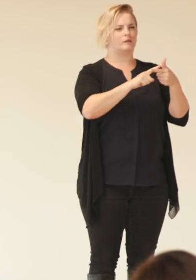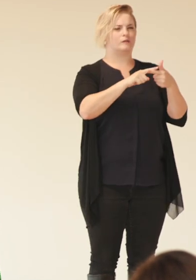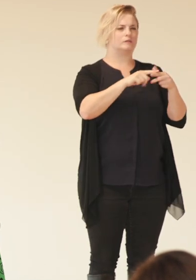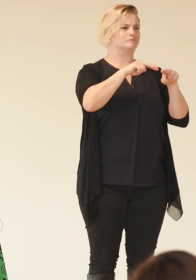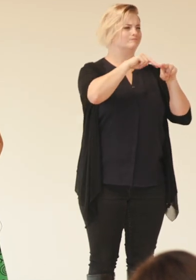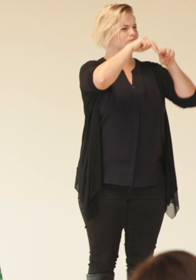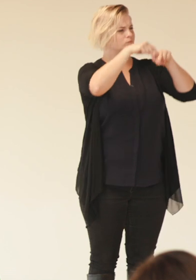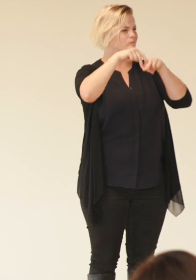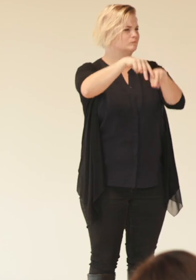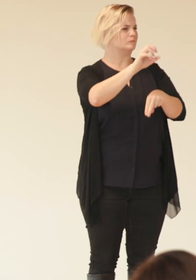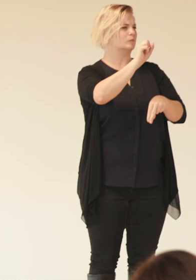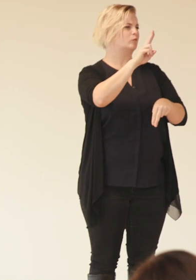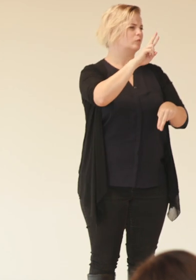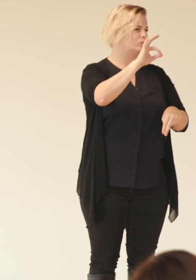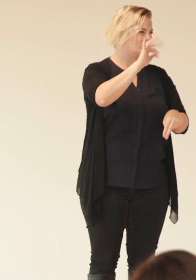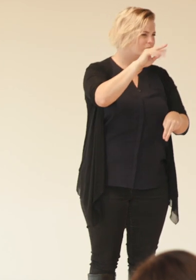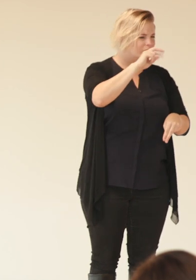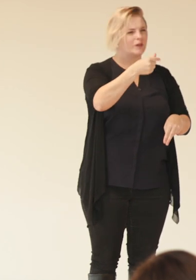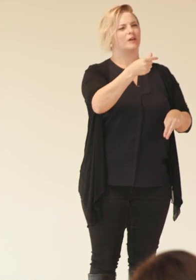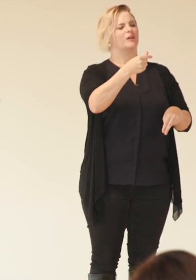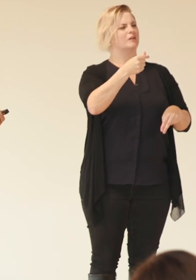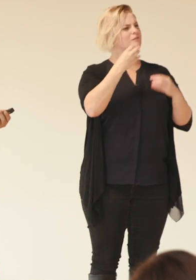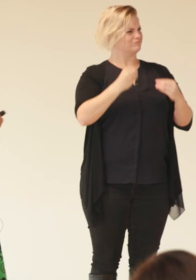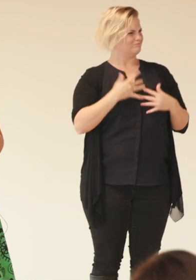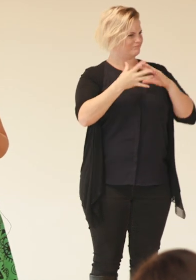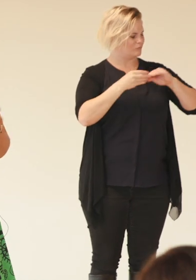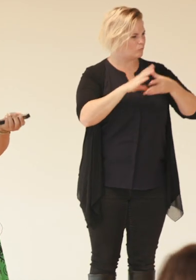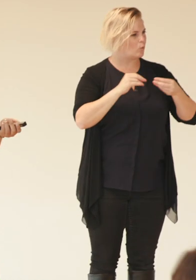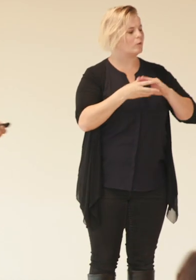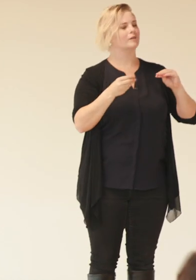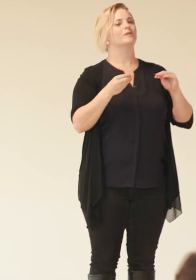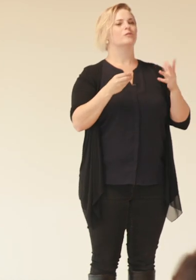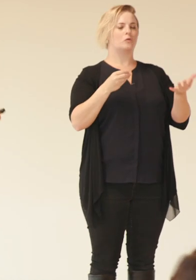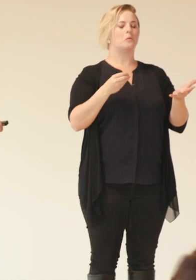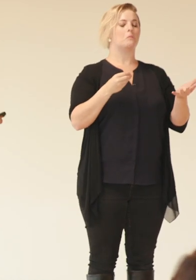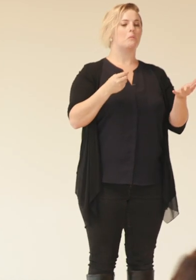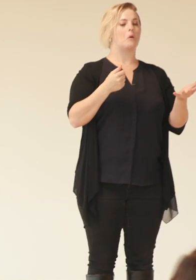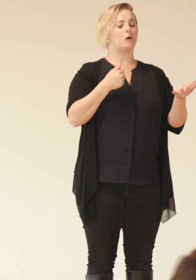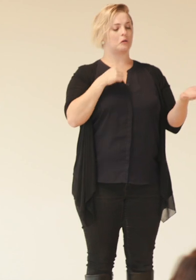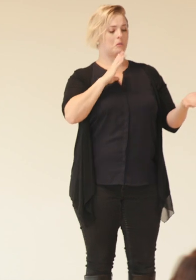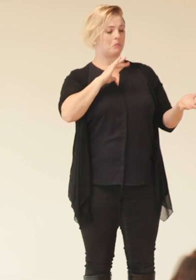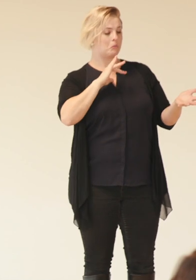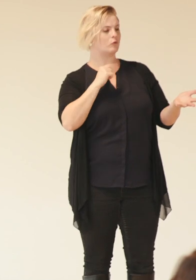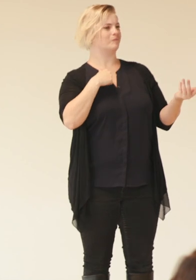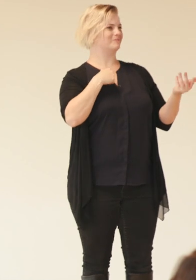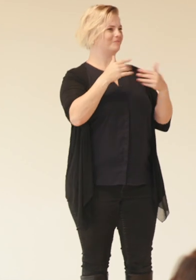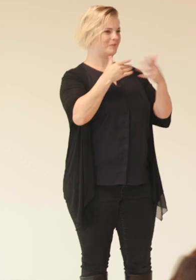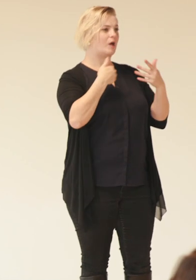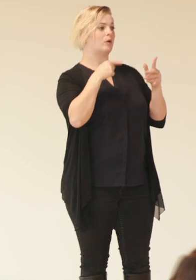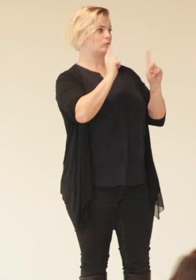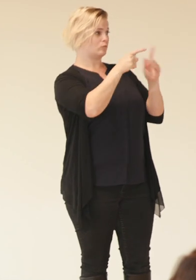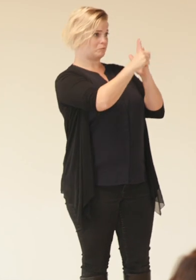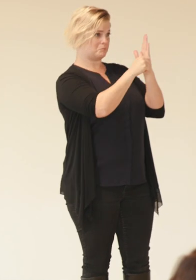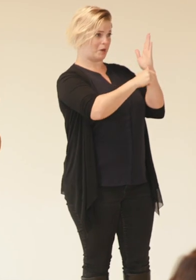from the U.S. as well. And so I went to visit. I didn't know anybody there, so I just show up. And as soon as